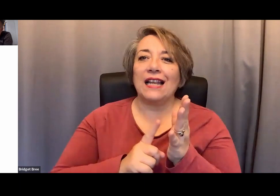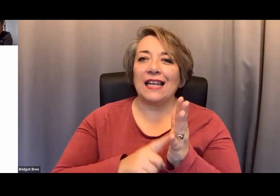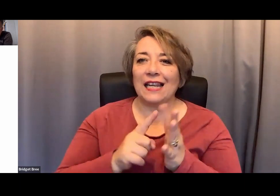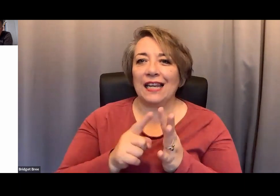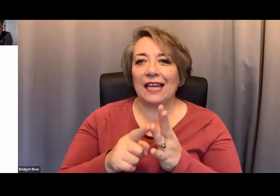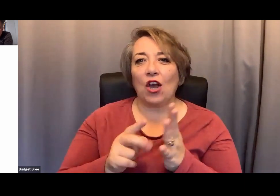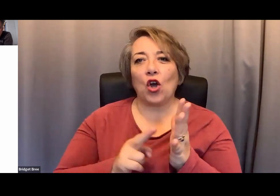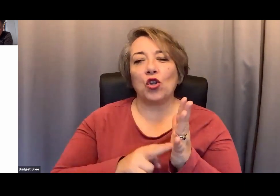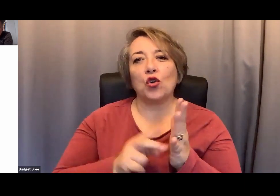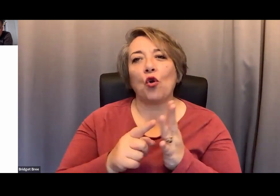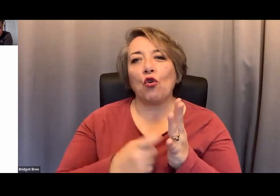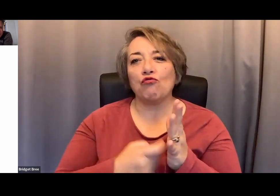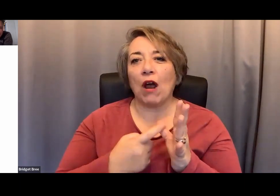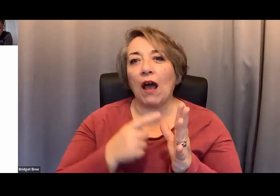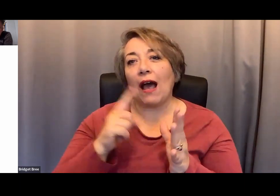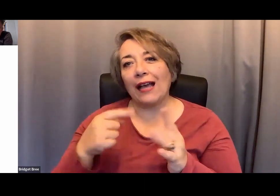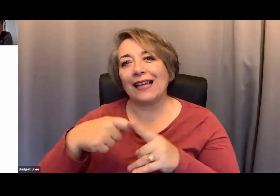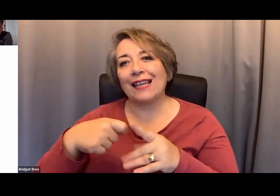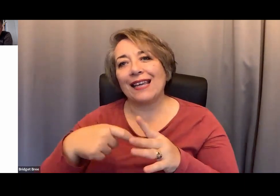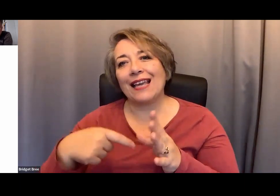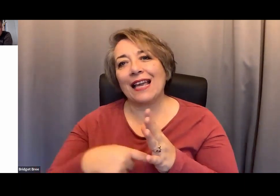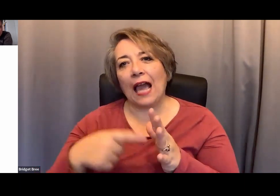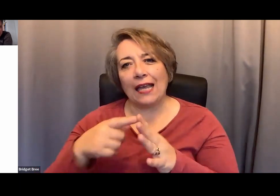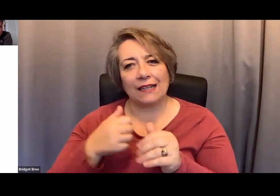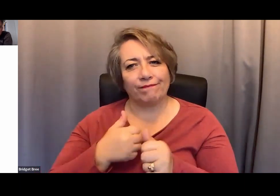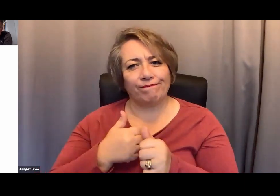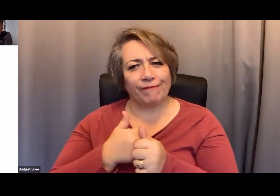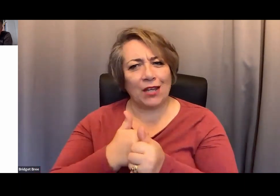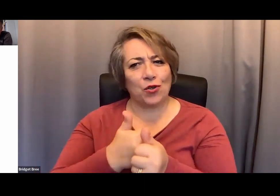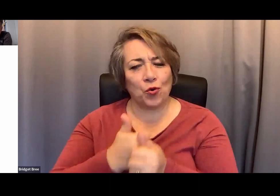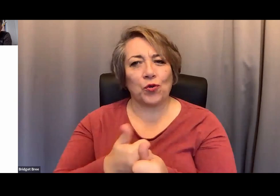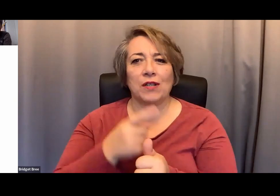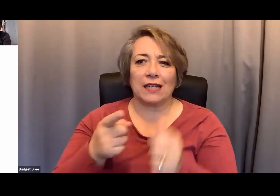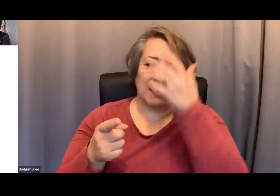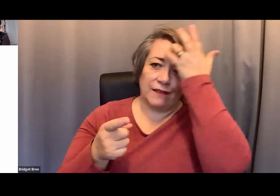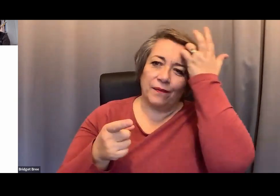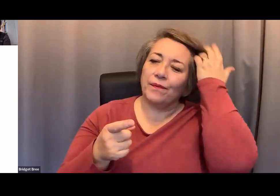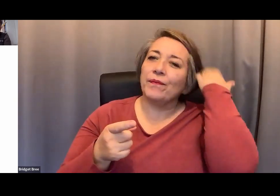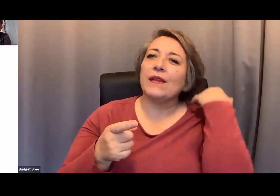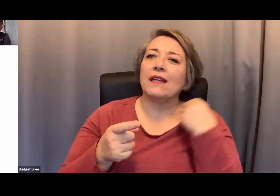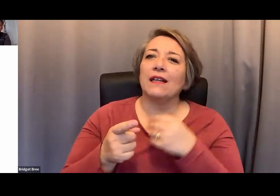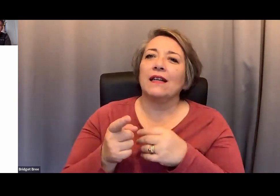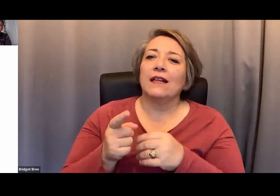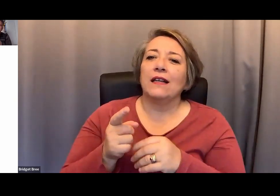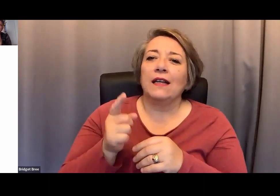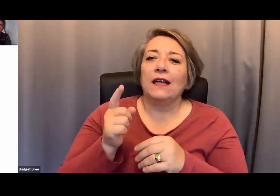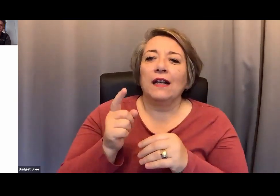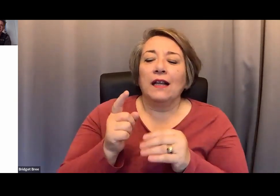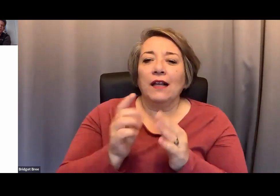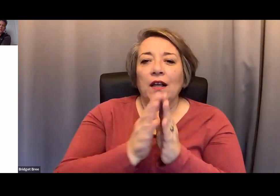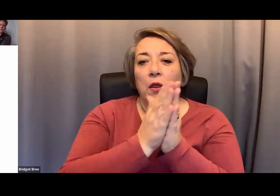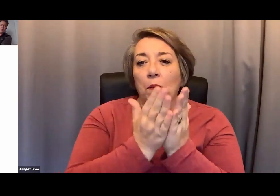we launched then, I will try to make a warp speed presentation of. The book itself, it kind